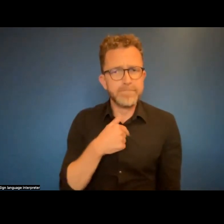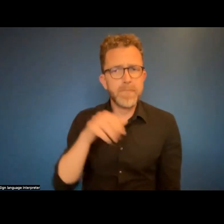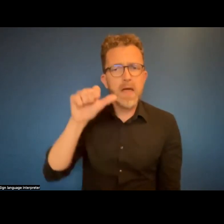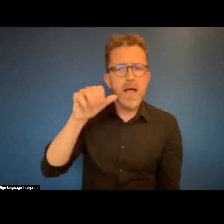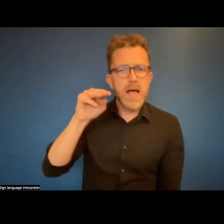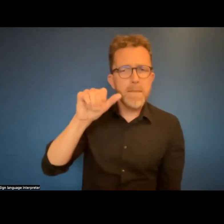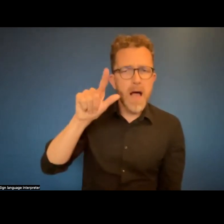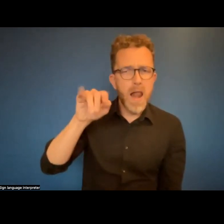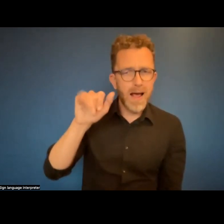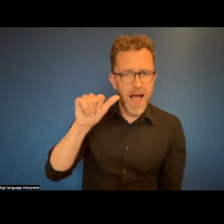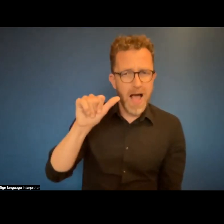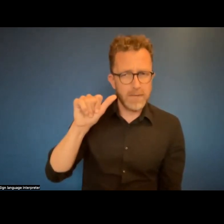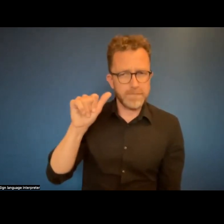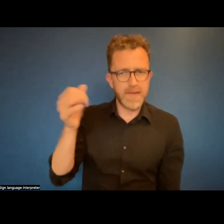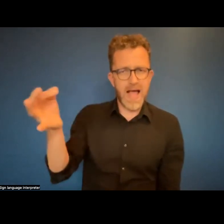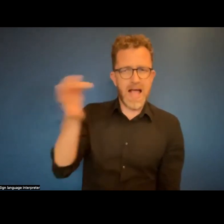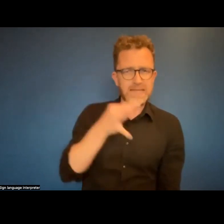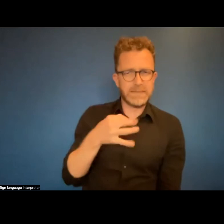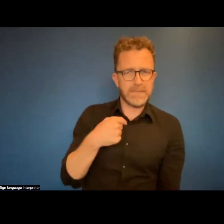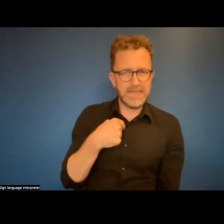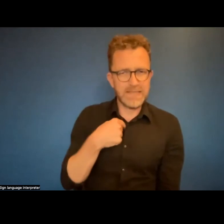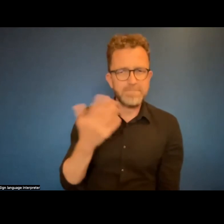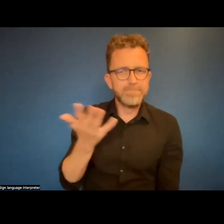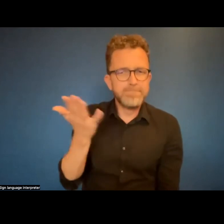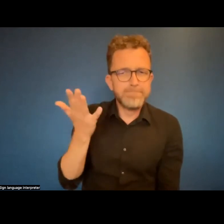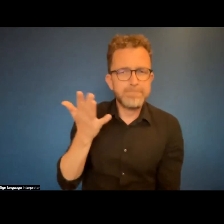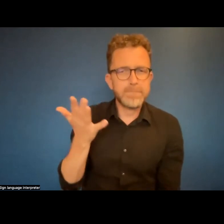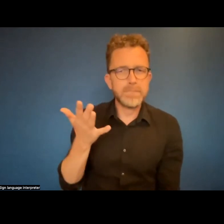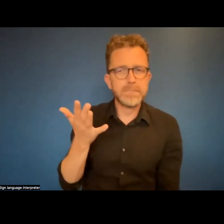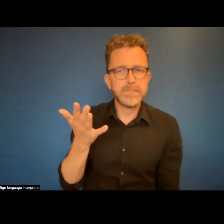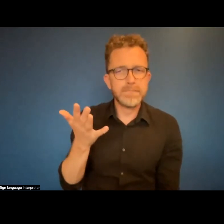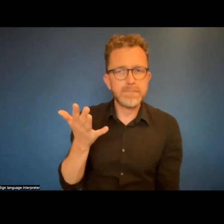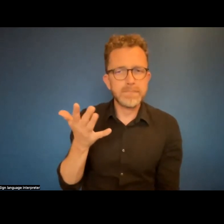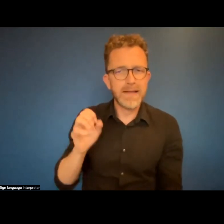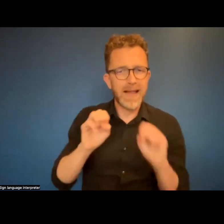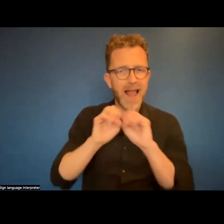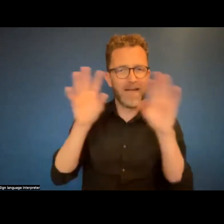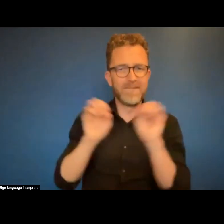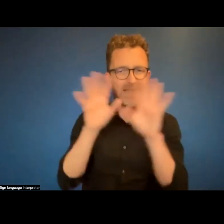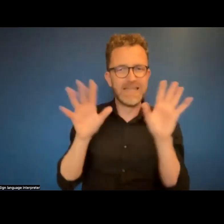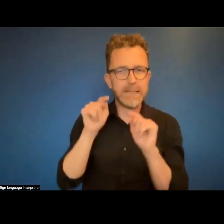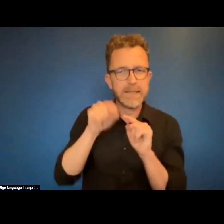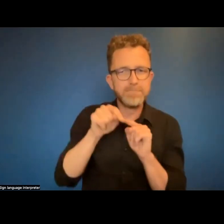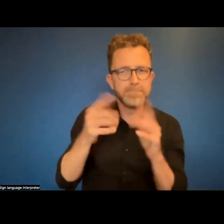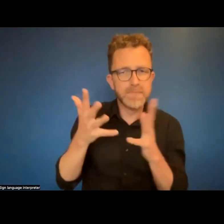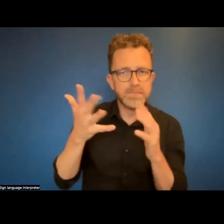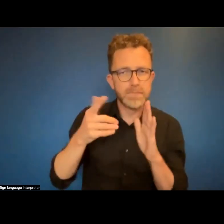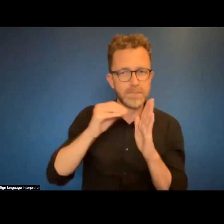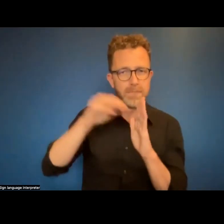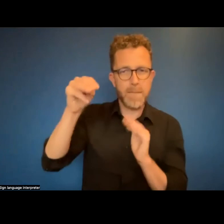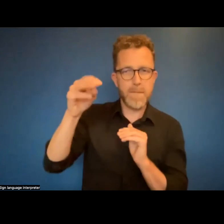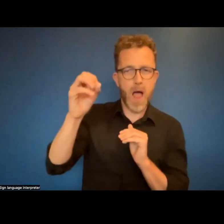question well, but she said there is a possibility to complain to the CRPD committee about that. So it's